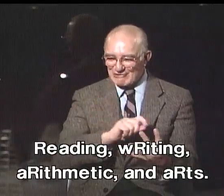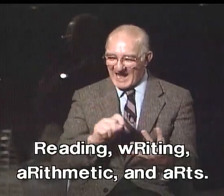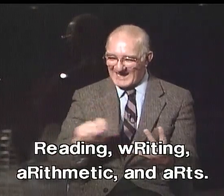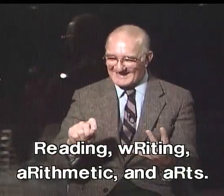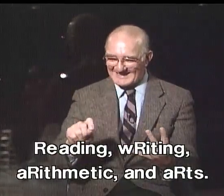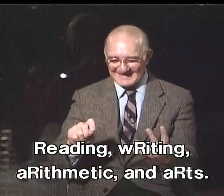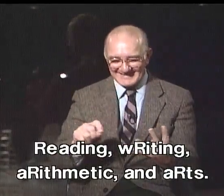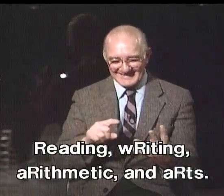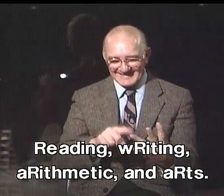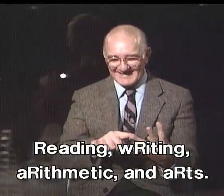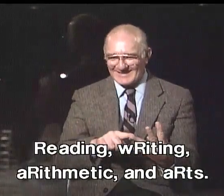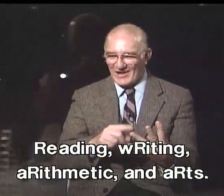writing,